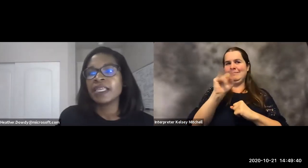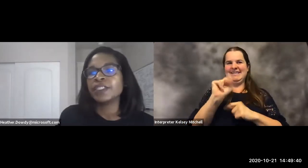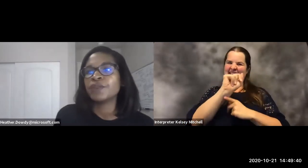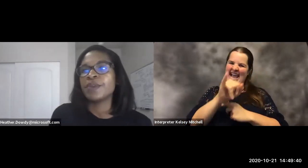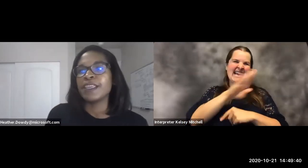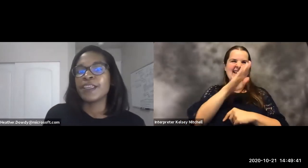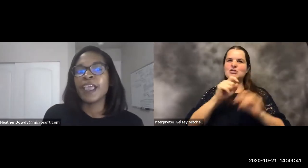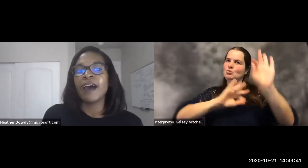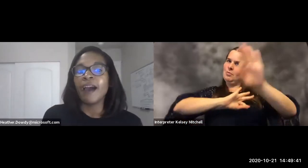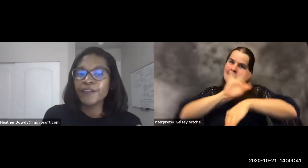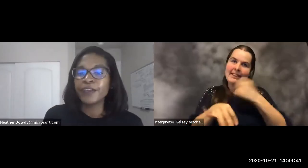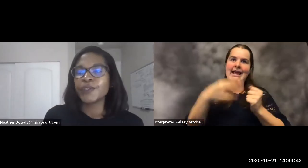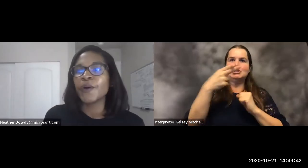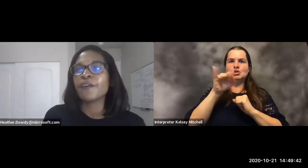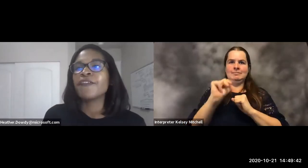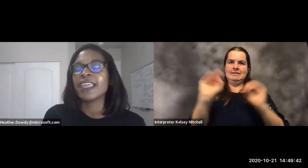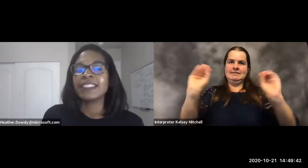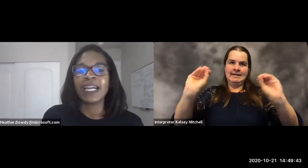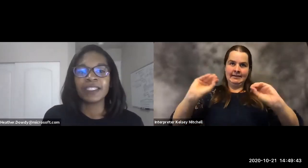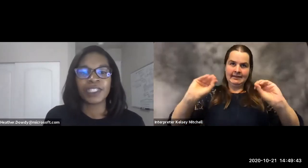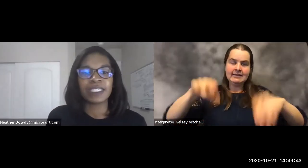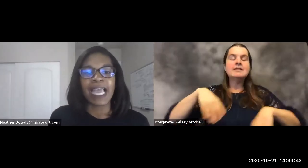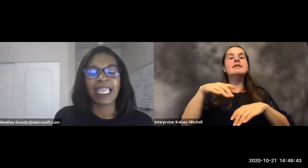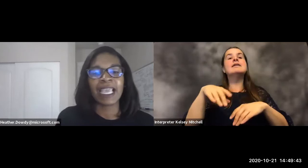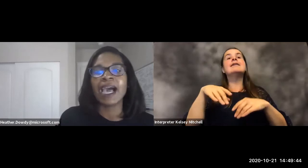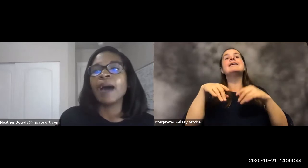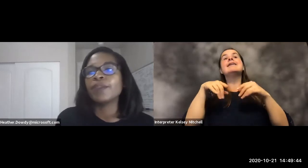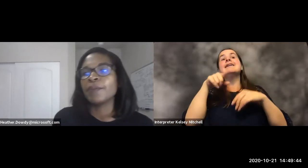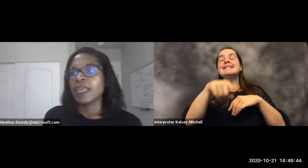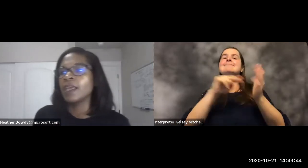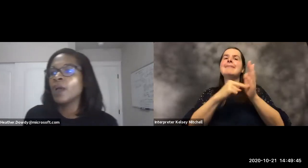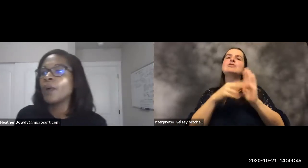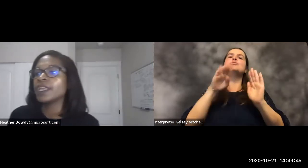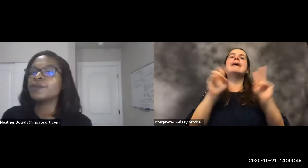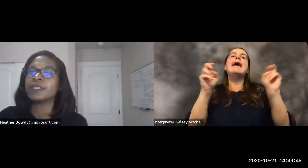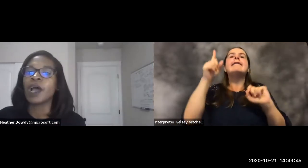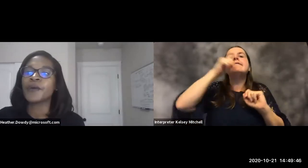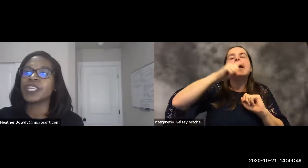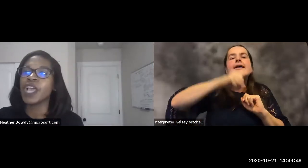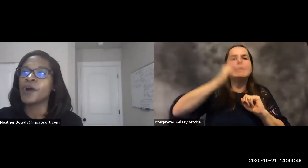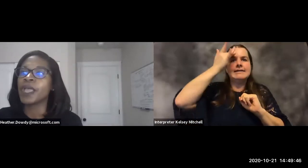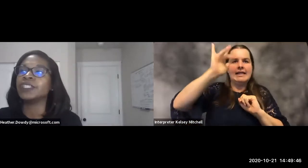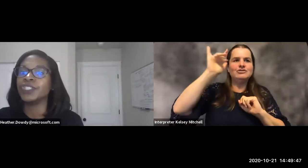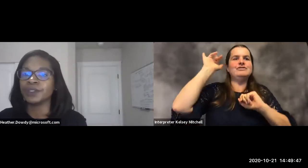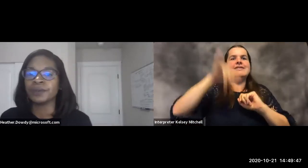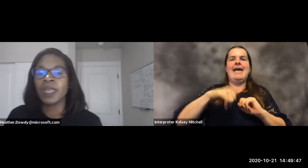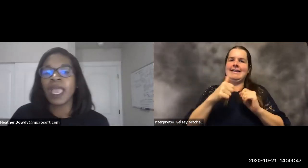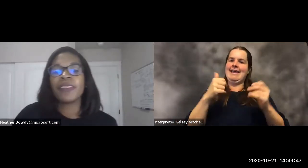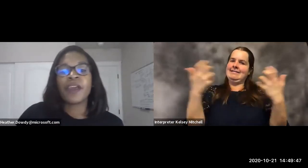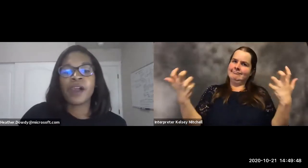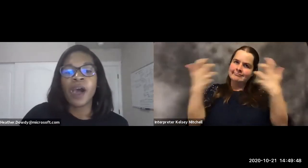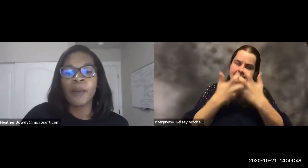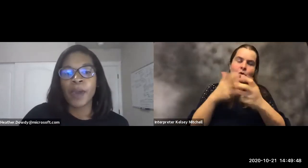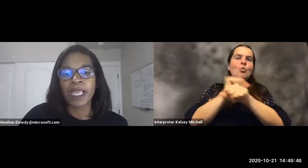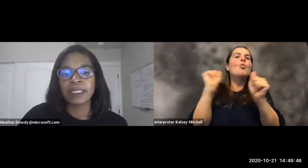is meant to be artificial or fake intelligence that can complement what humans already know and do.